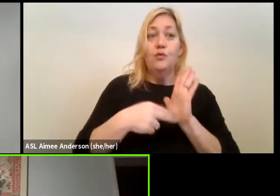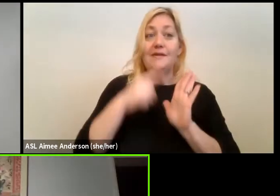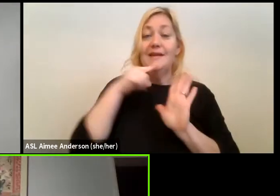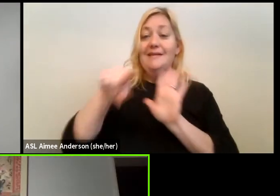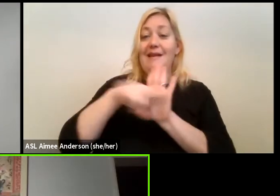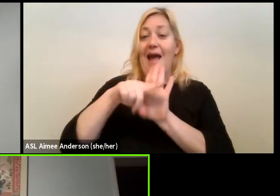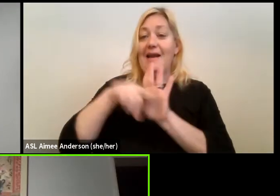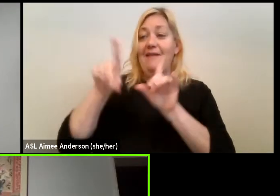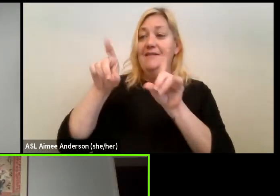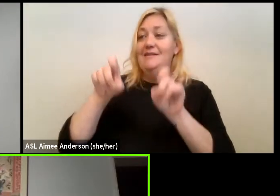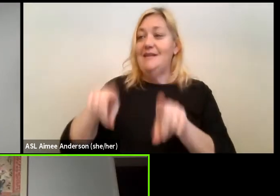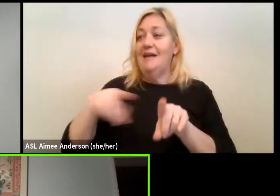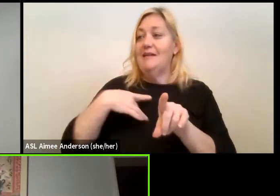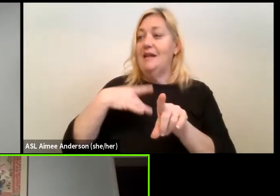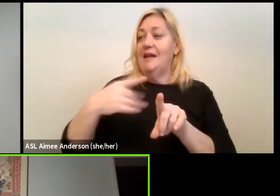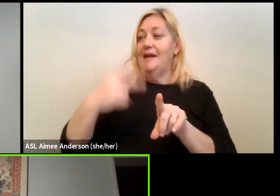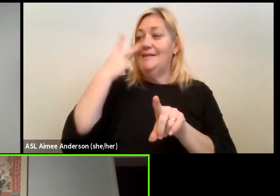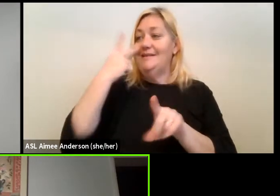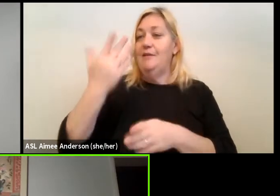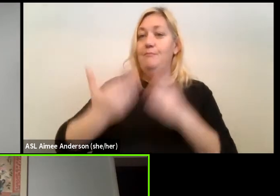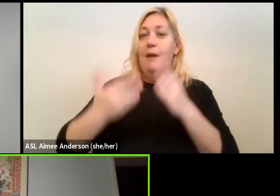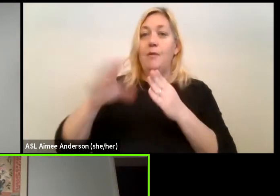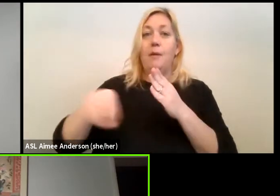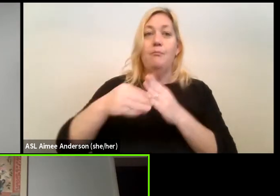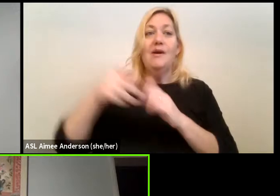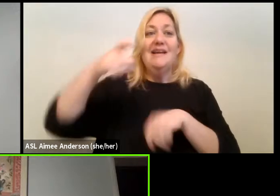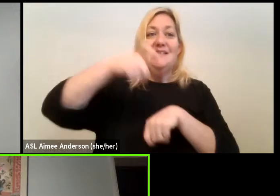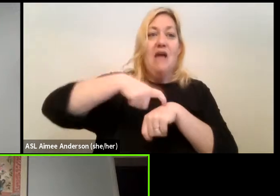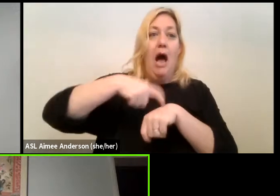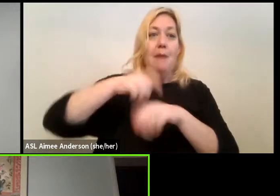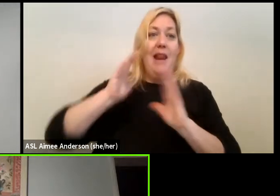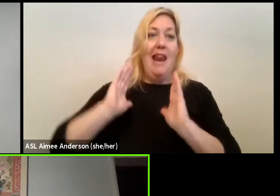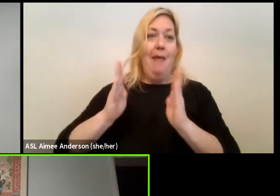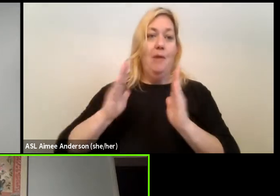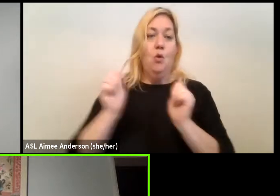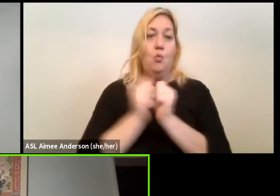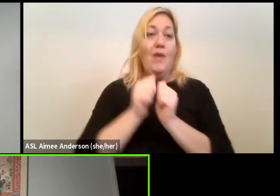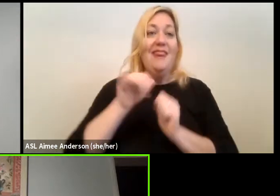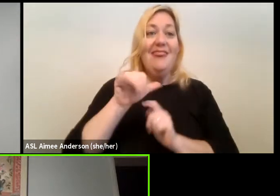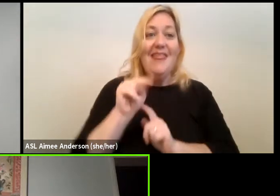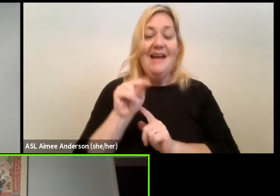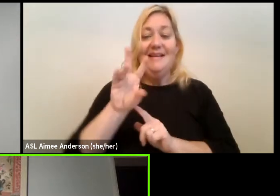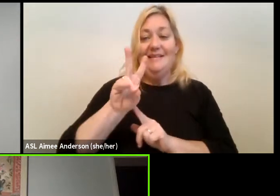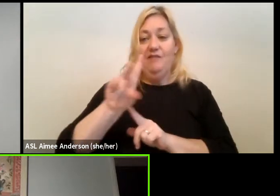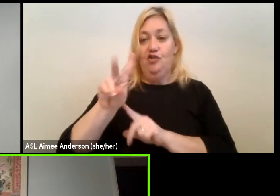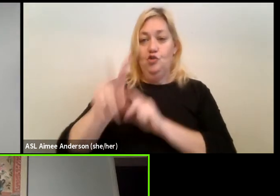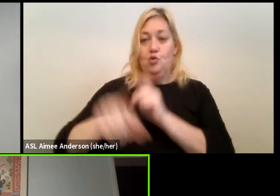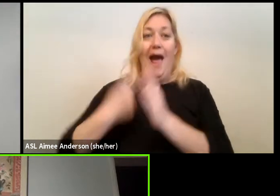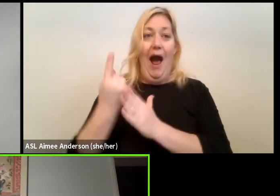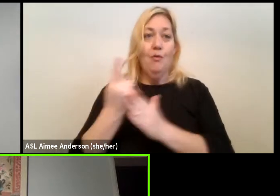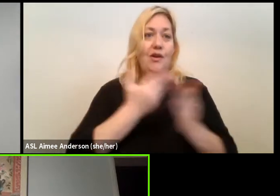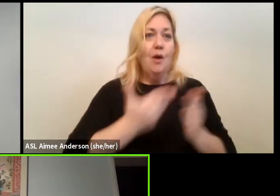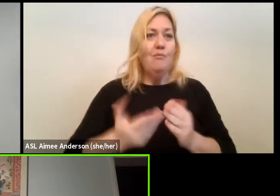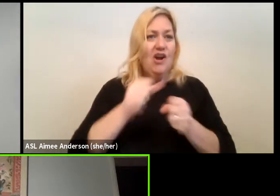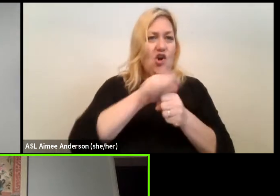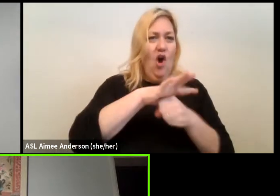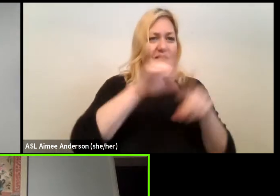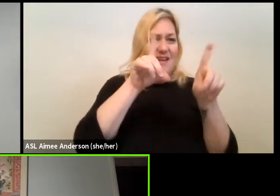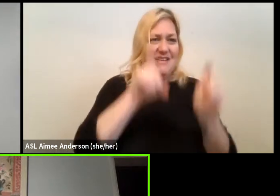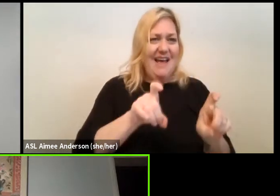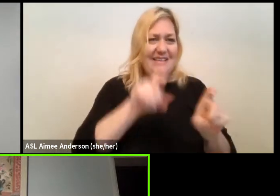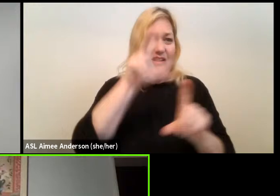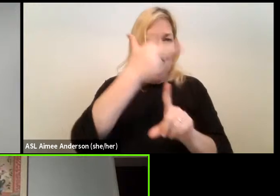test, I would just like to see if maybe we should put a time limit on that, like within 72 hours, so they don't bring a COVID test that's 3 months